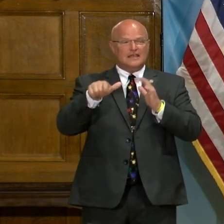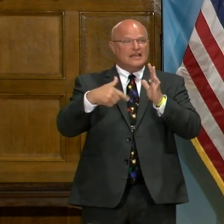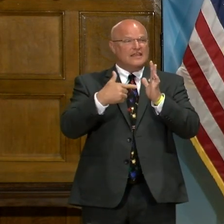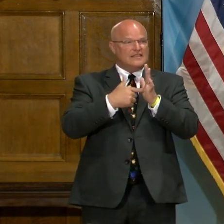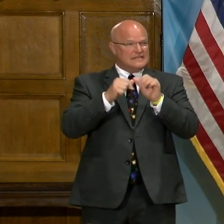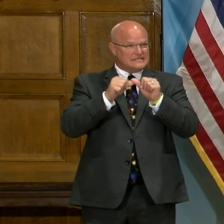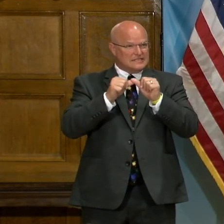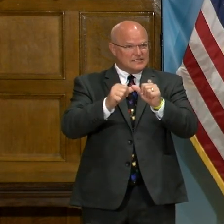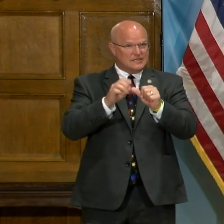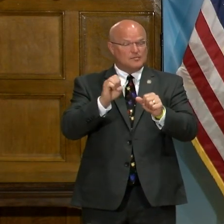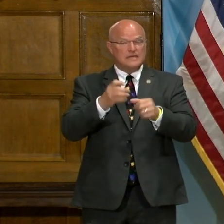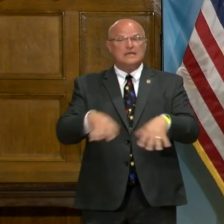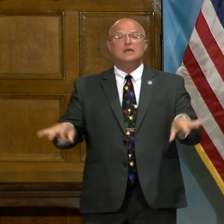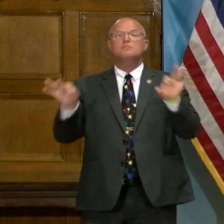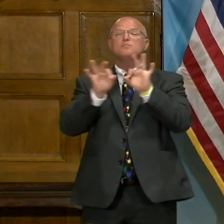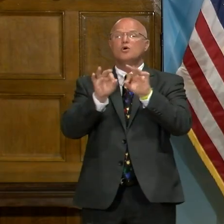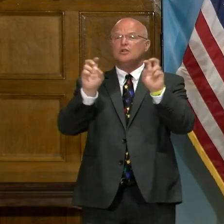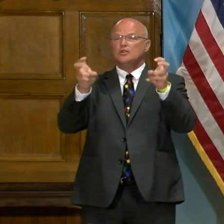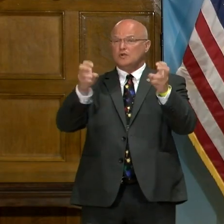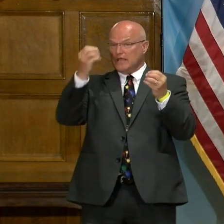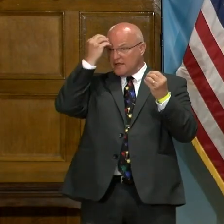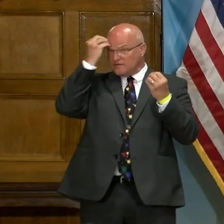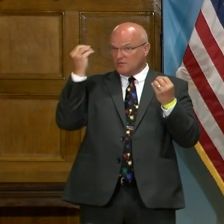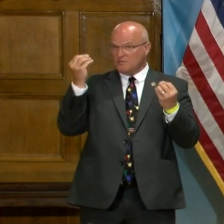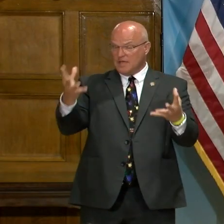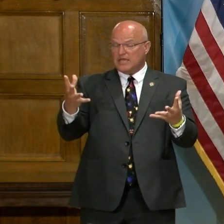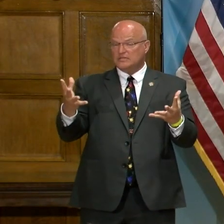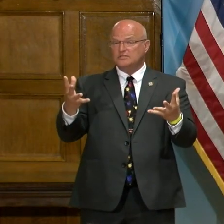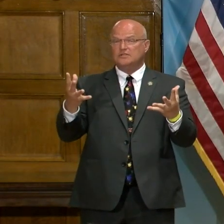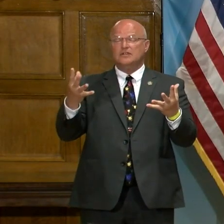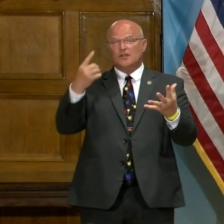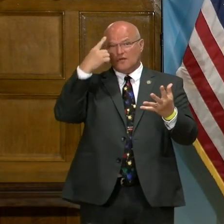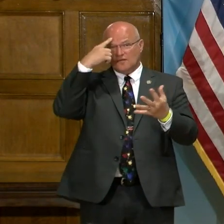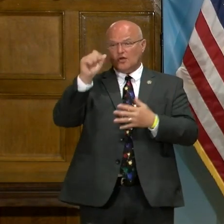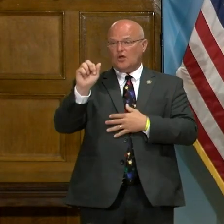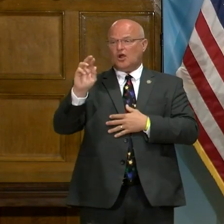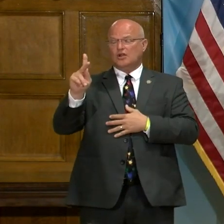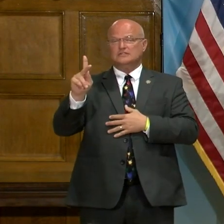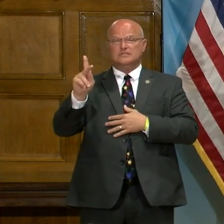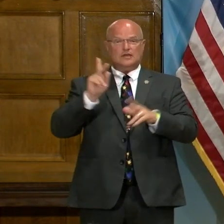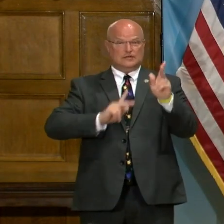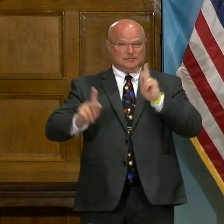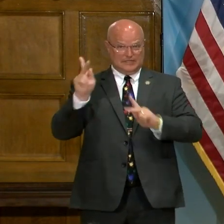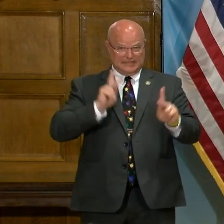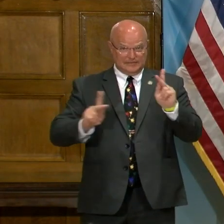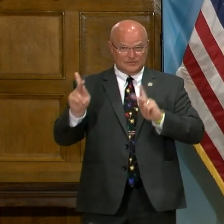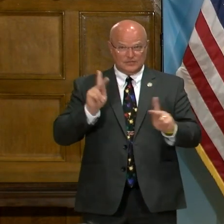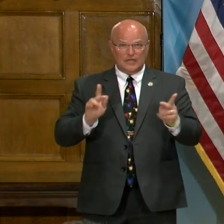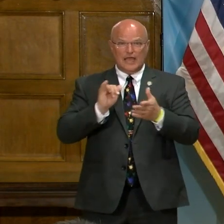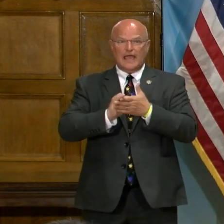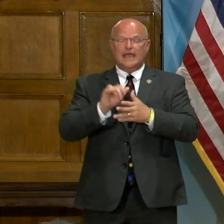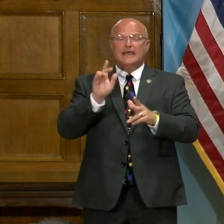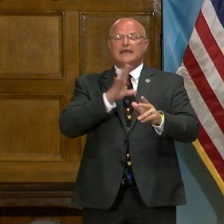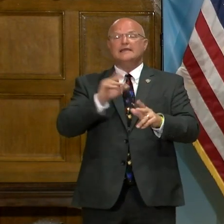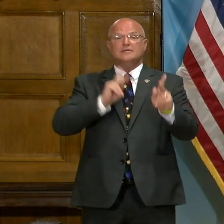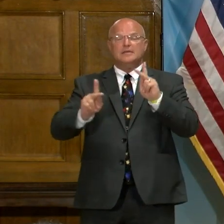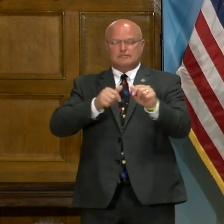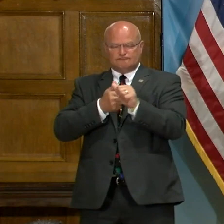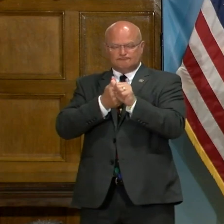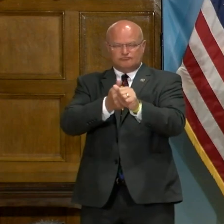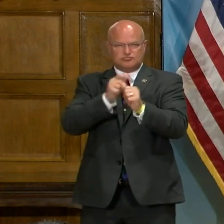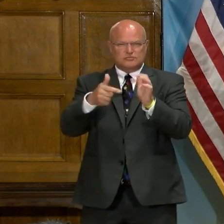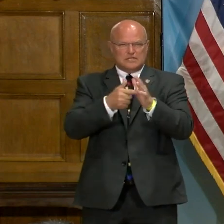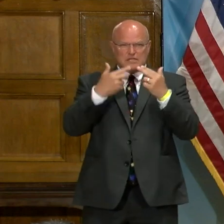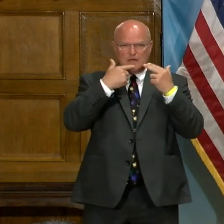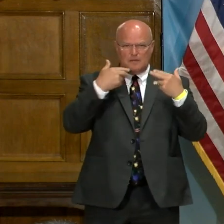These continue to be important in terms of information to the Arkansas citizens and those that are following this